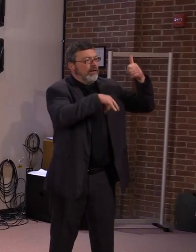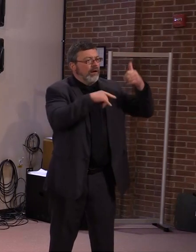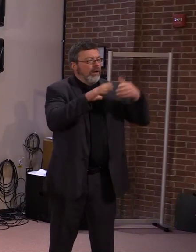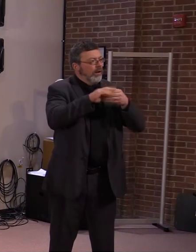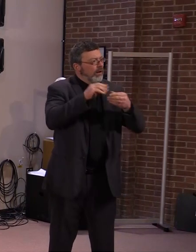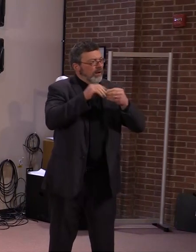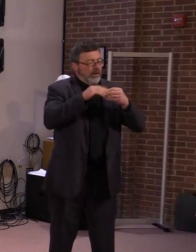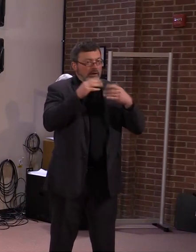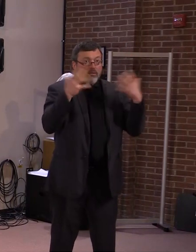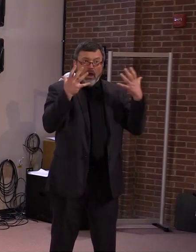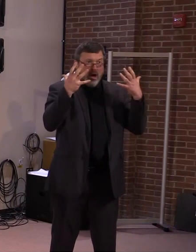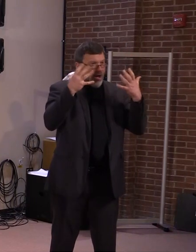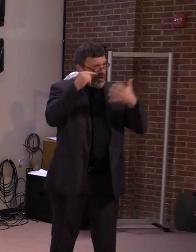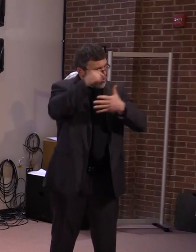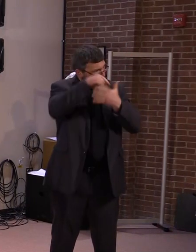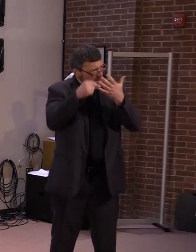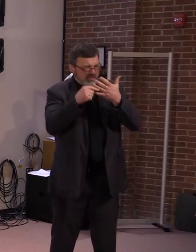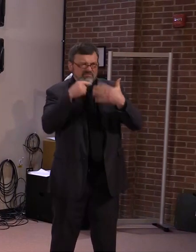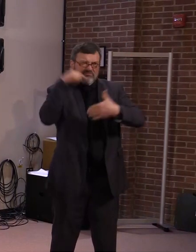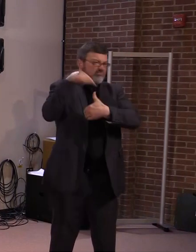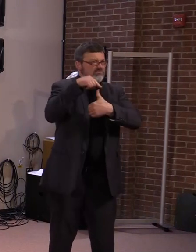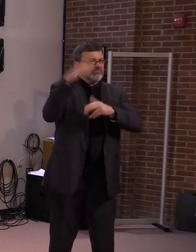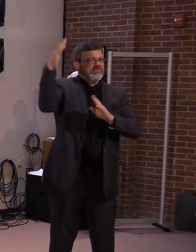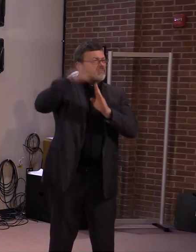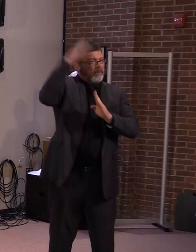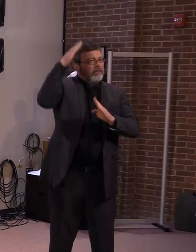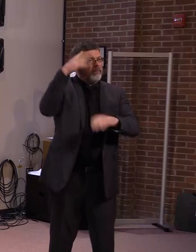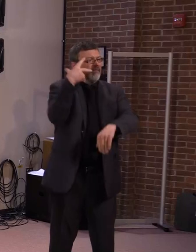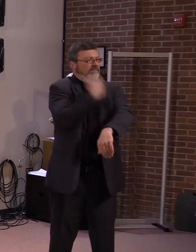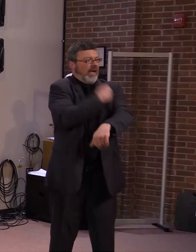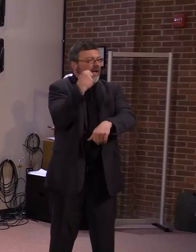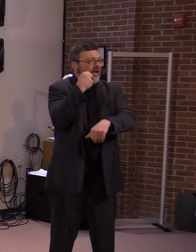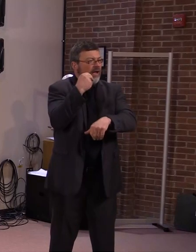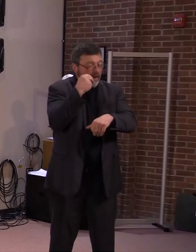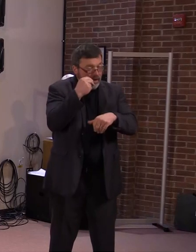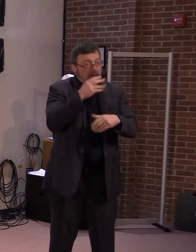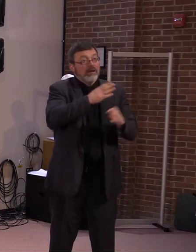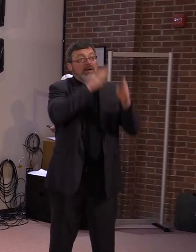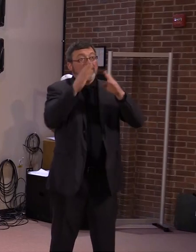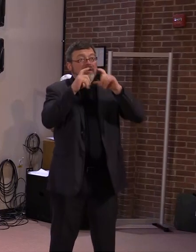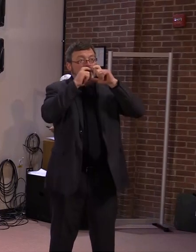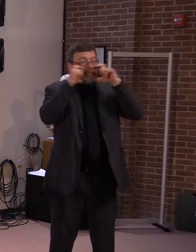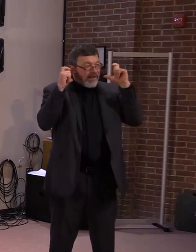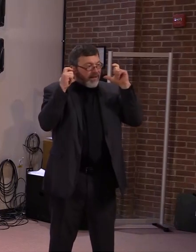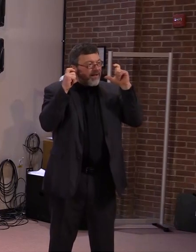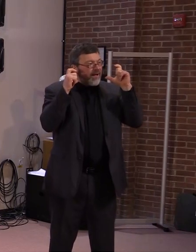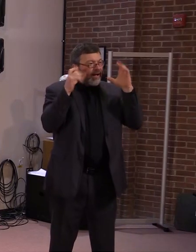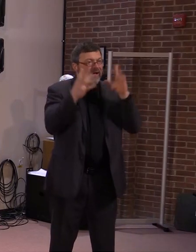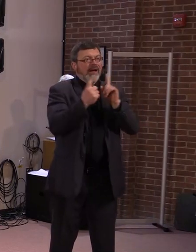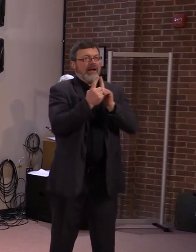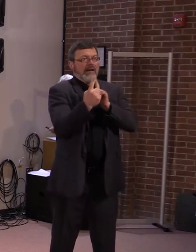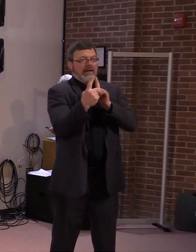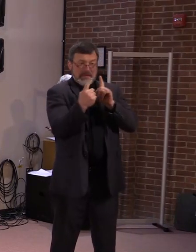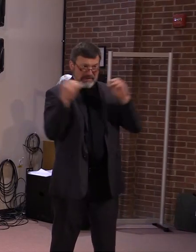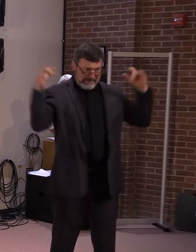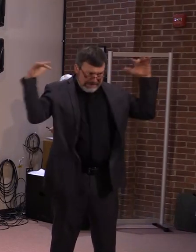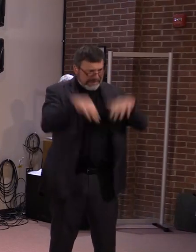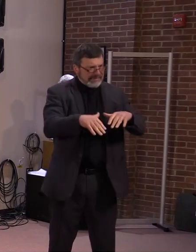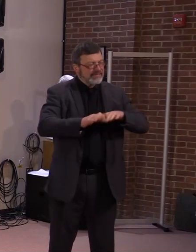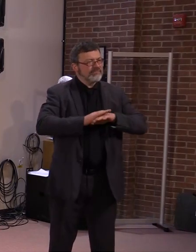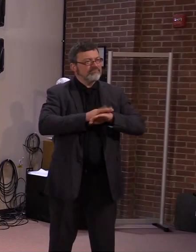Get vaccinated and boosted, and wear masks indoors around others. She also said, and I